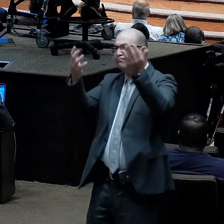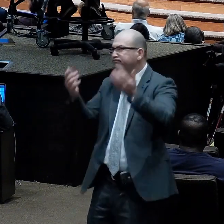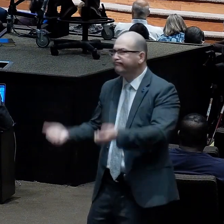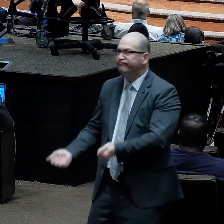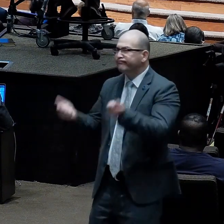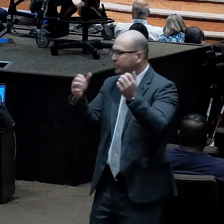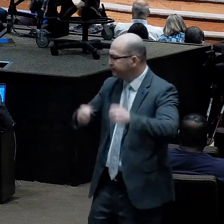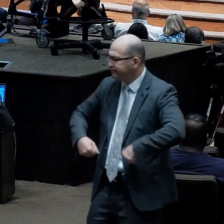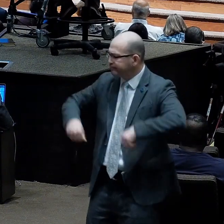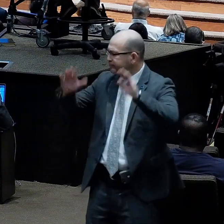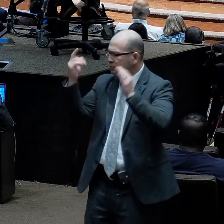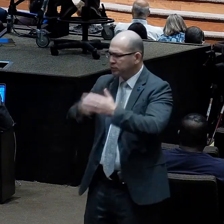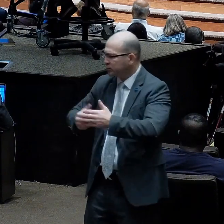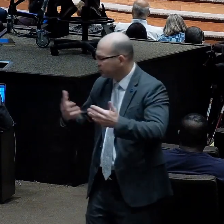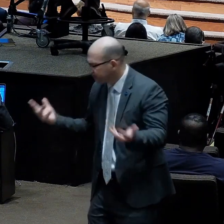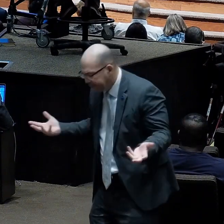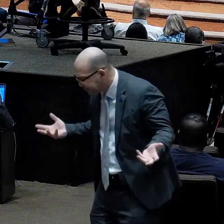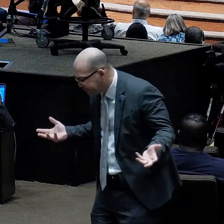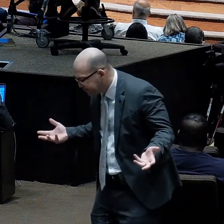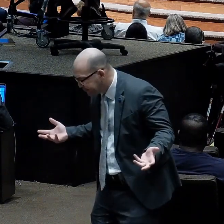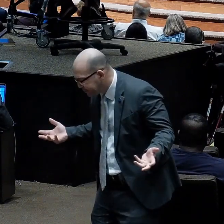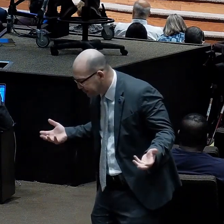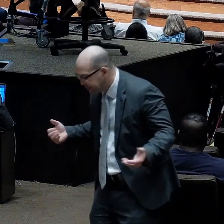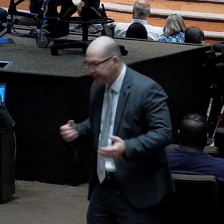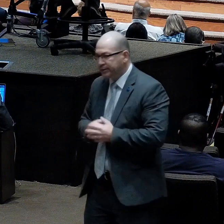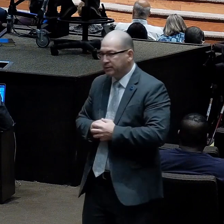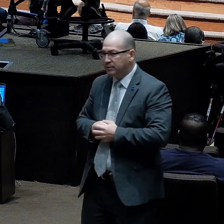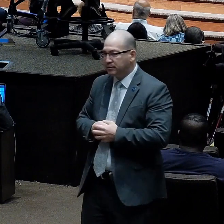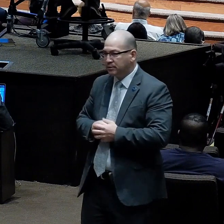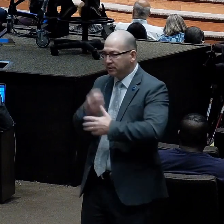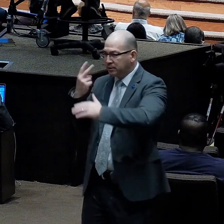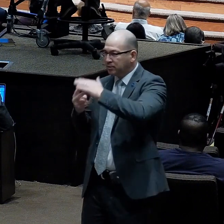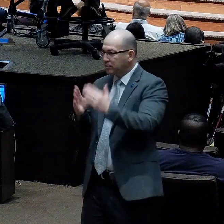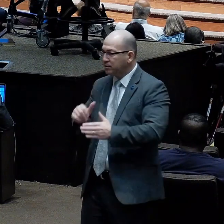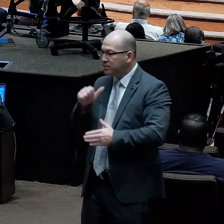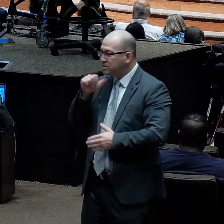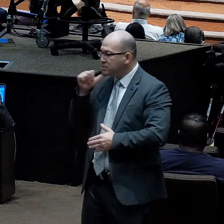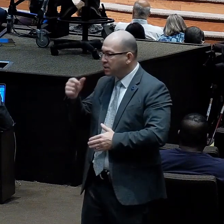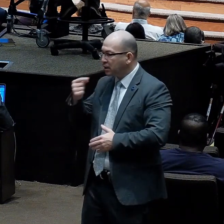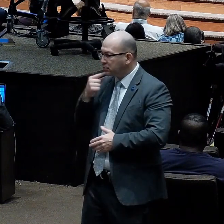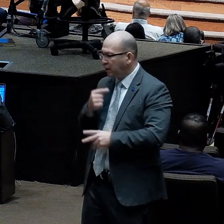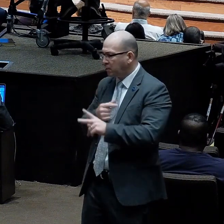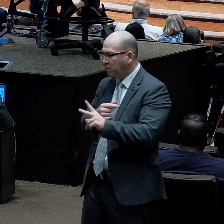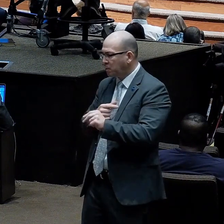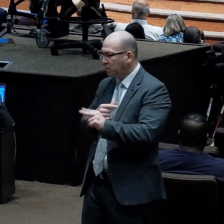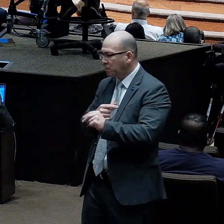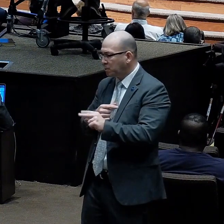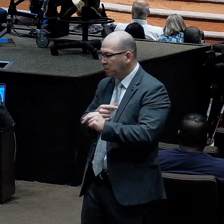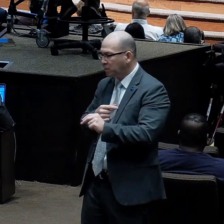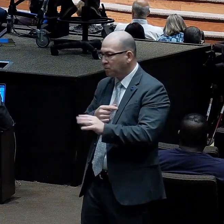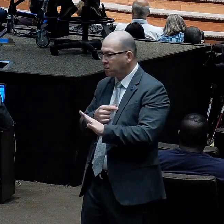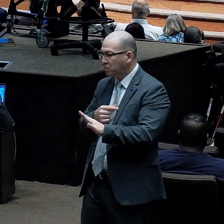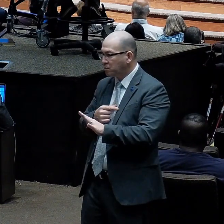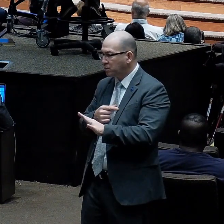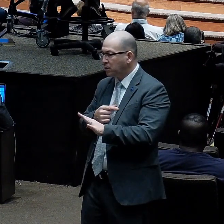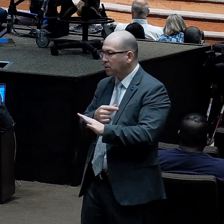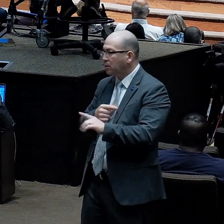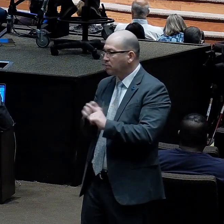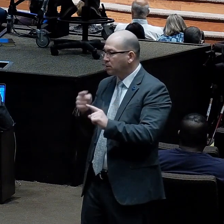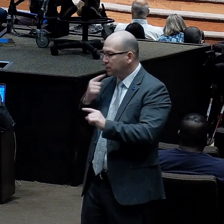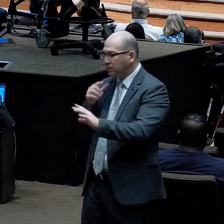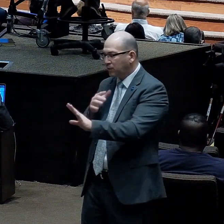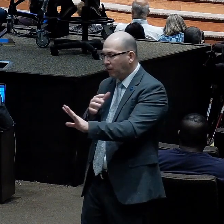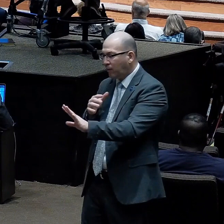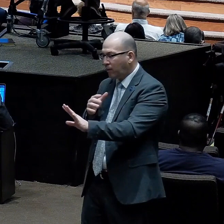he require? The prophet is not rejecting those rituals. He simply reasserts, listen,